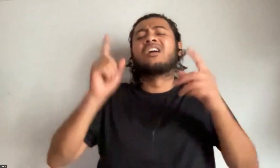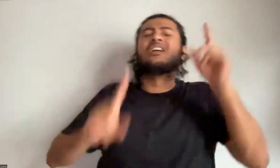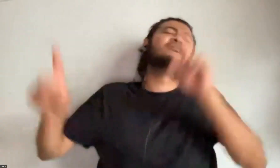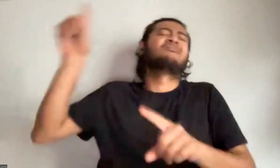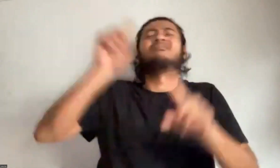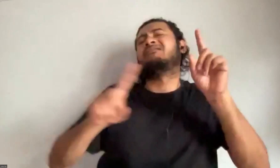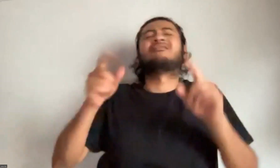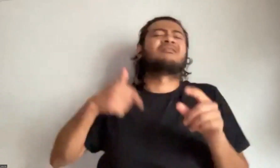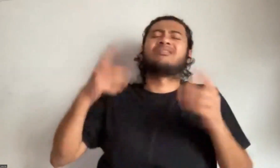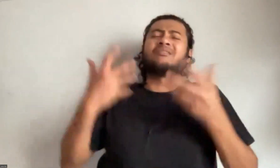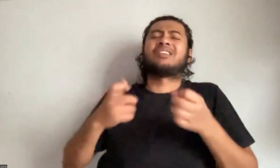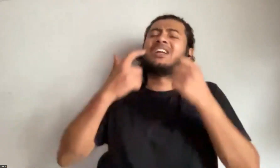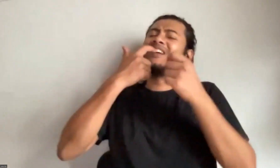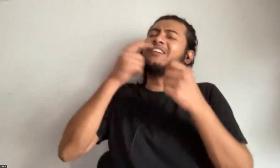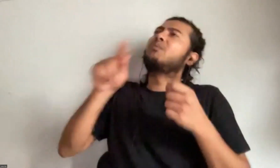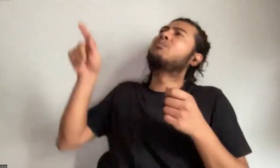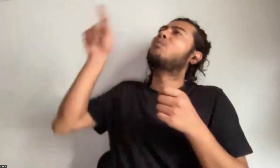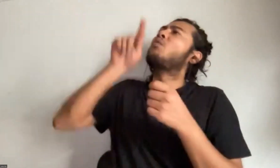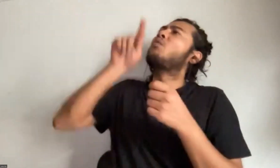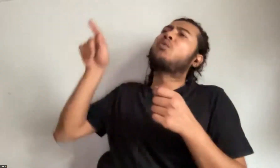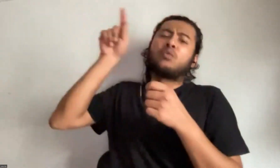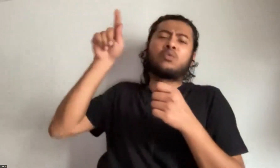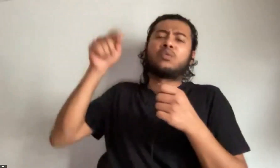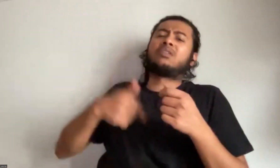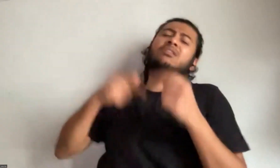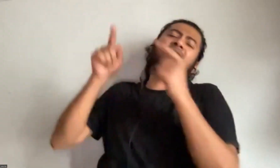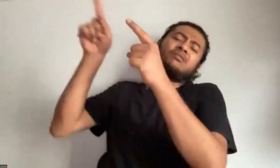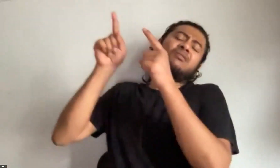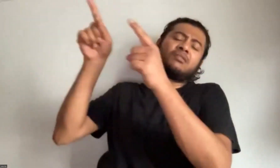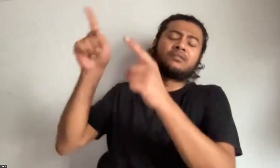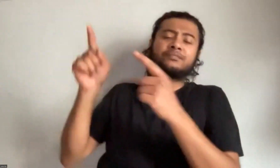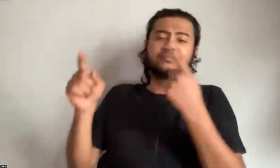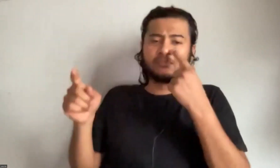And the child tries to hold that reflection of the mirror.